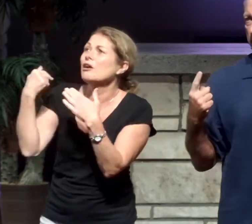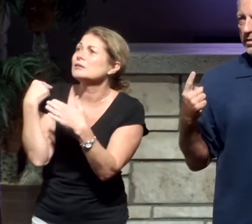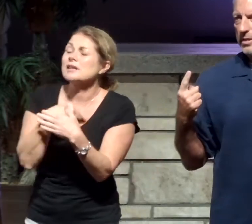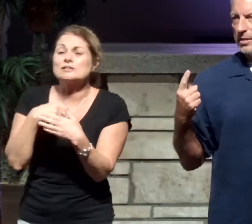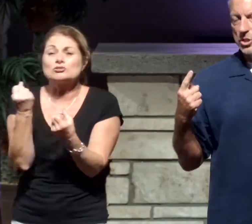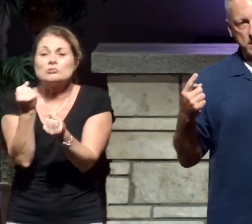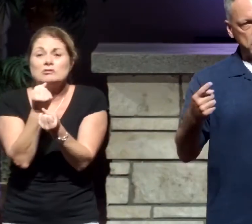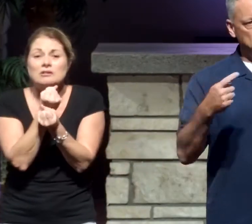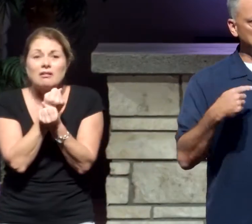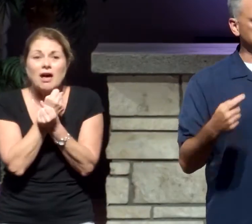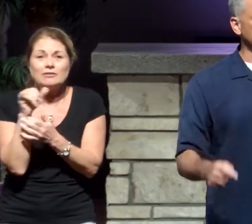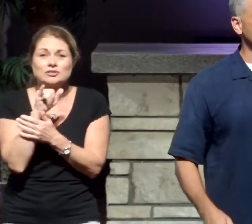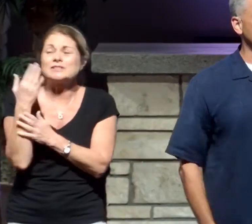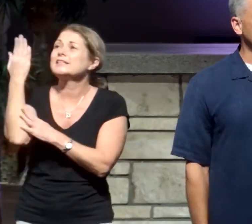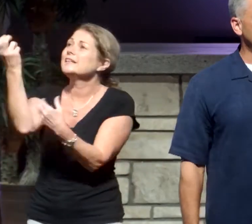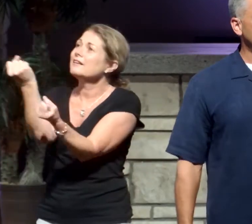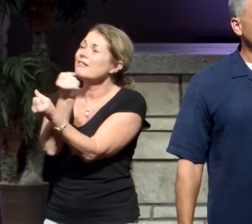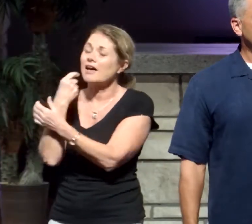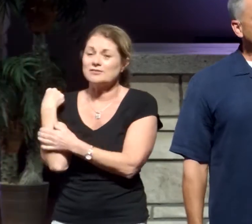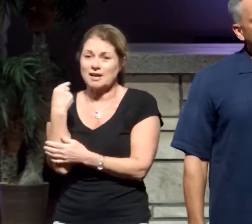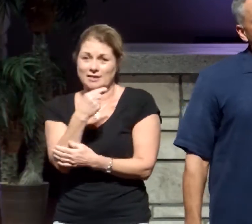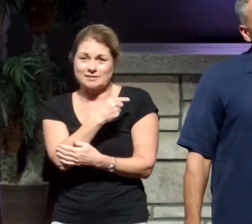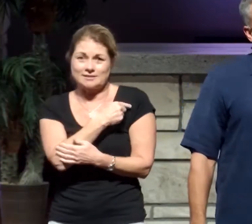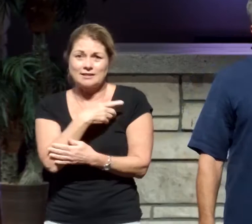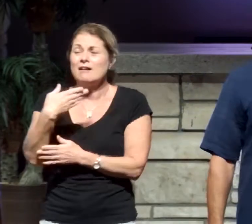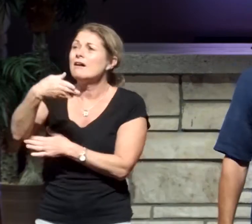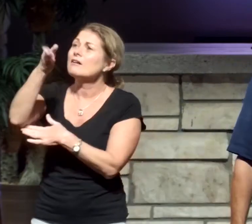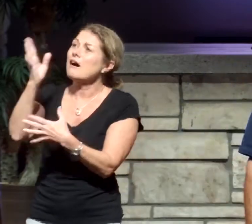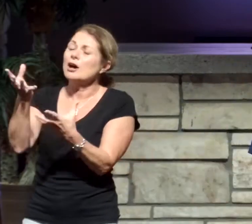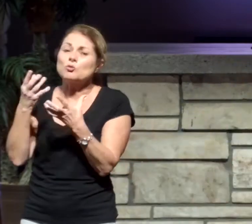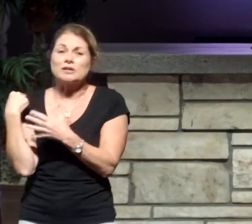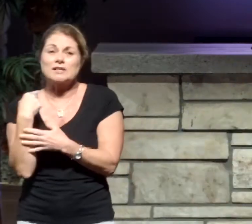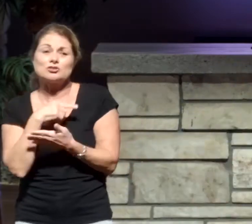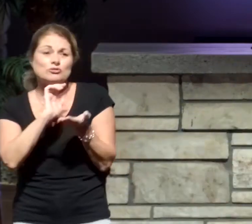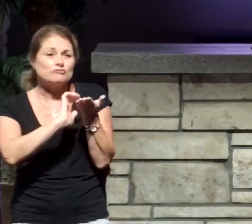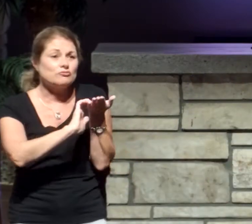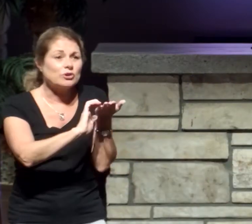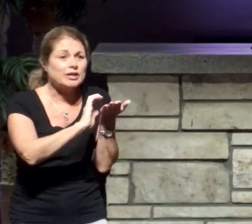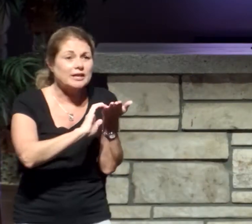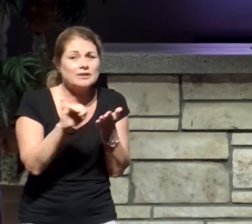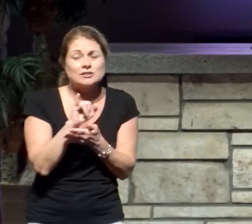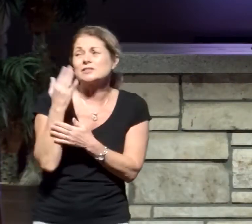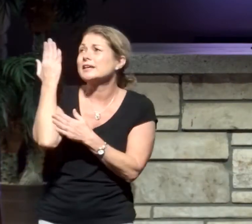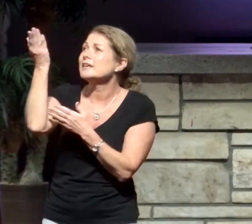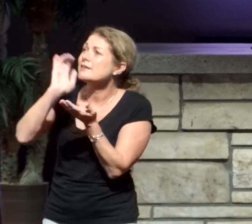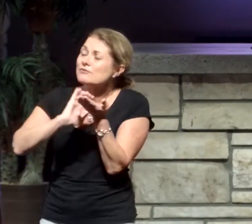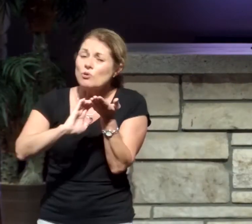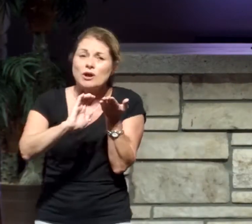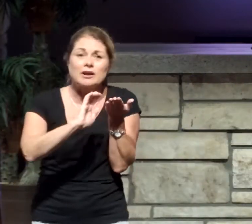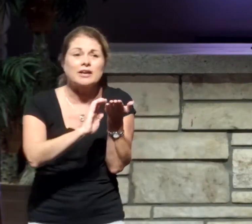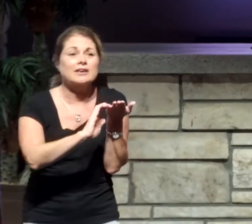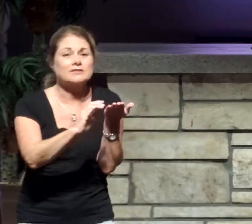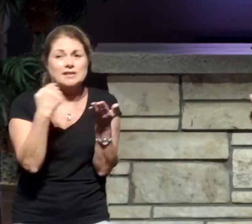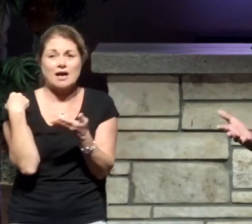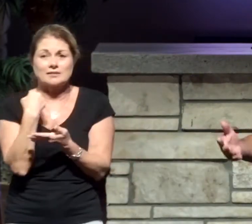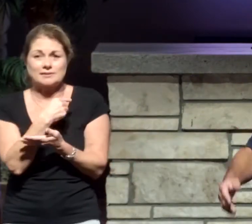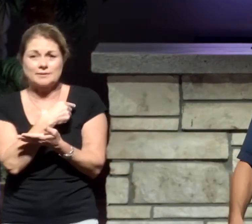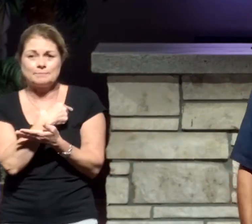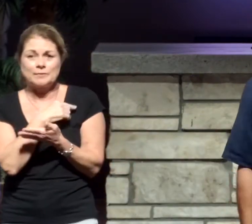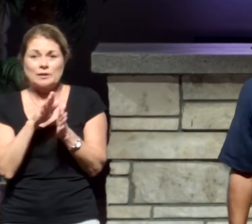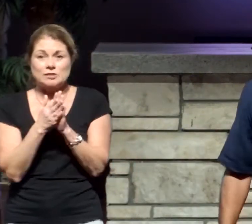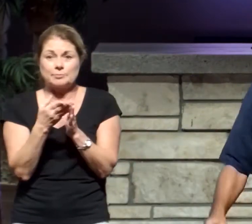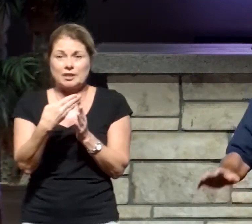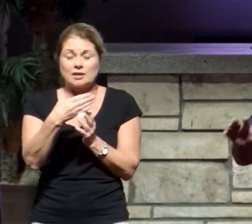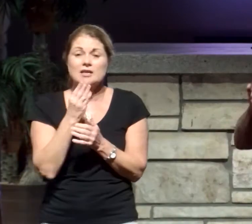love just as he loved us. God calls us to forgive just as he forgave us. And it was in the book of